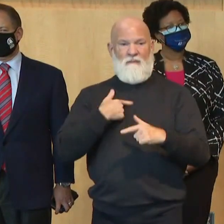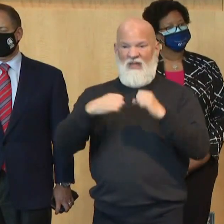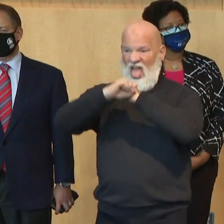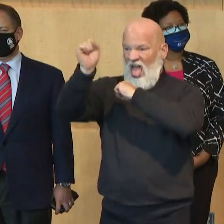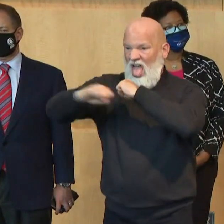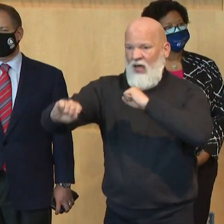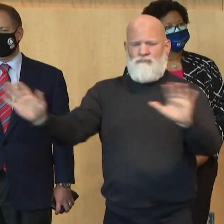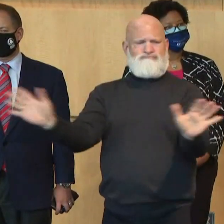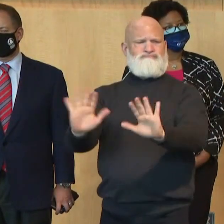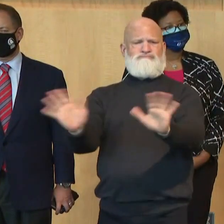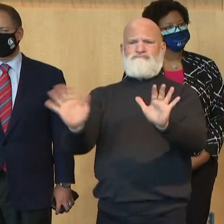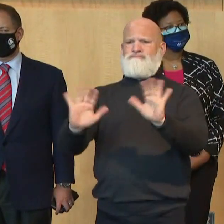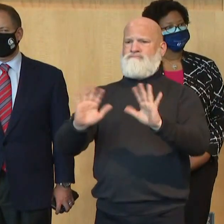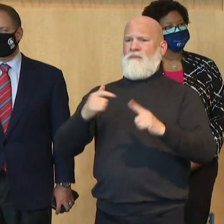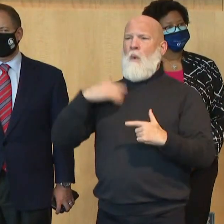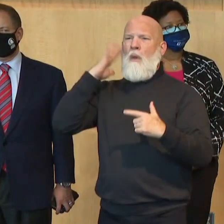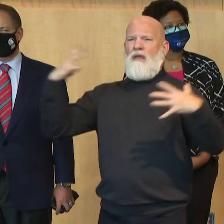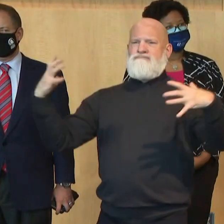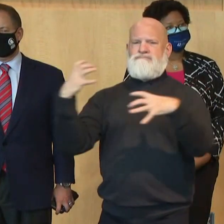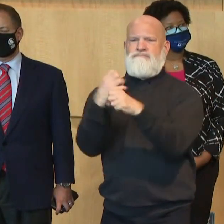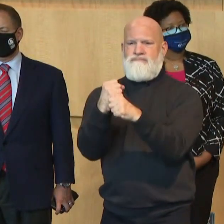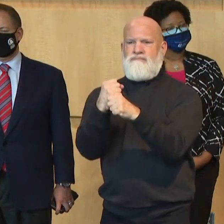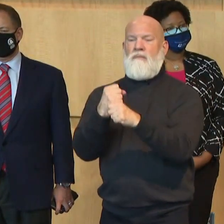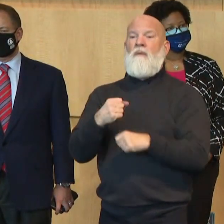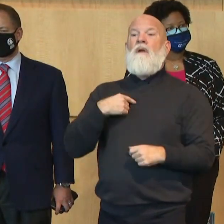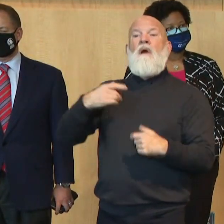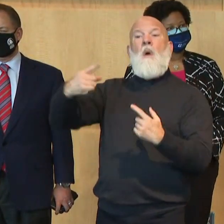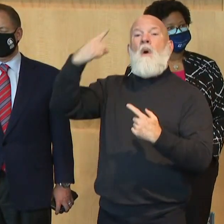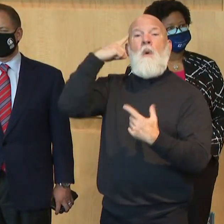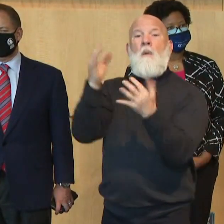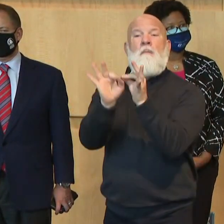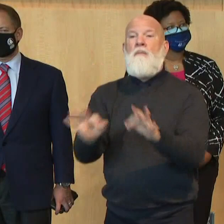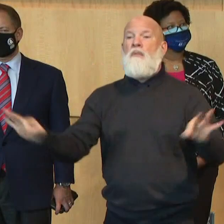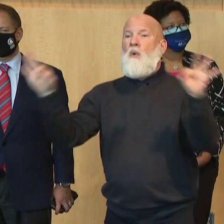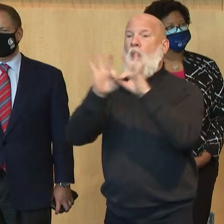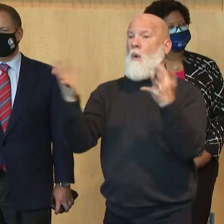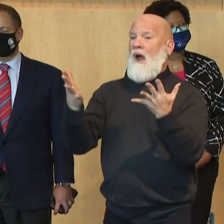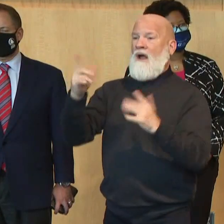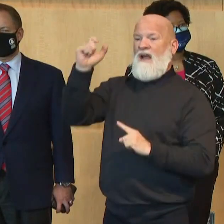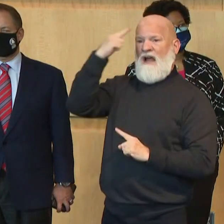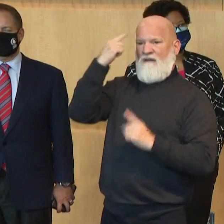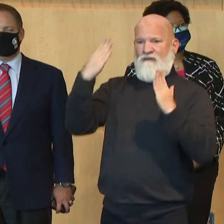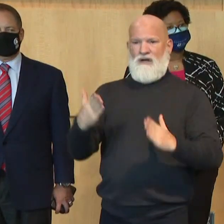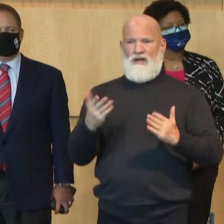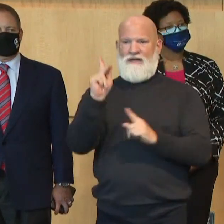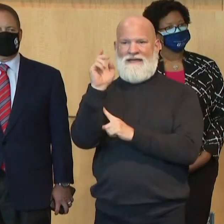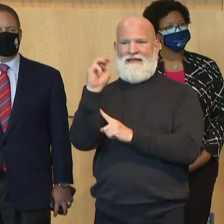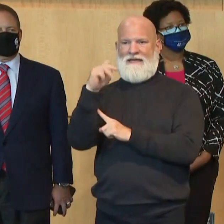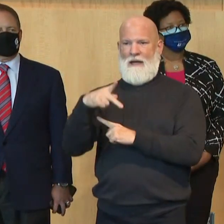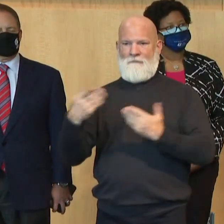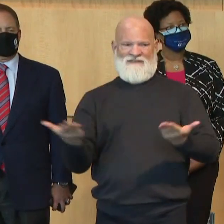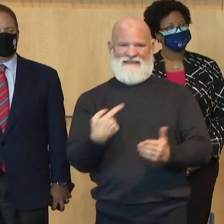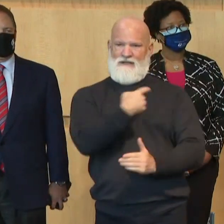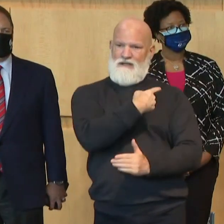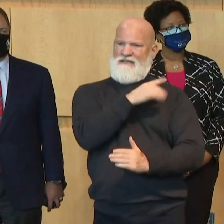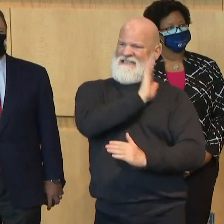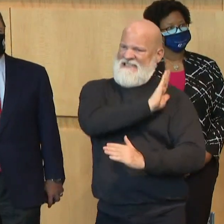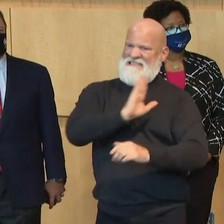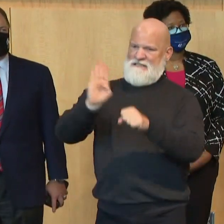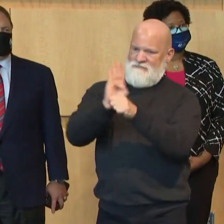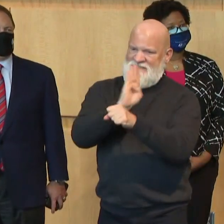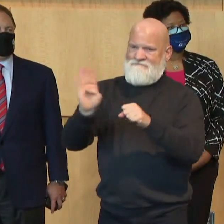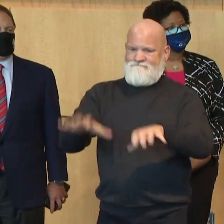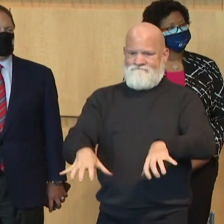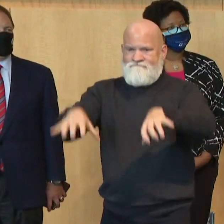think it's very significant and instructive that our governor took the time out to tour this facility. And Governor,